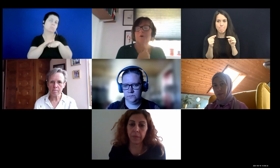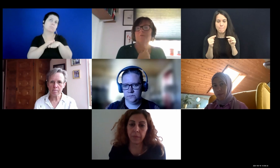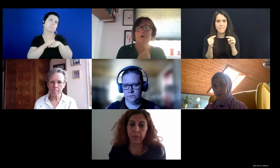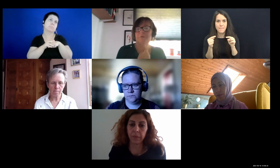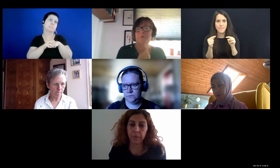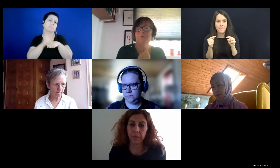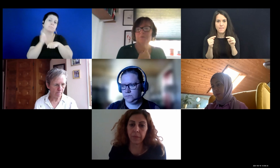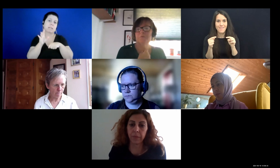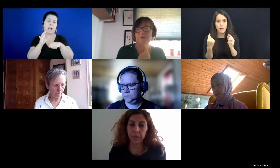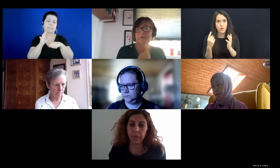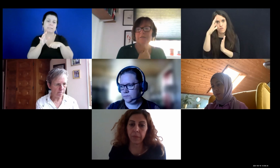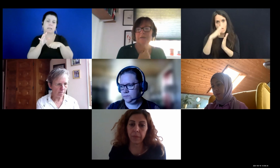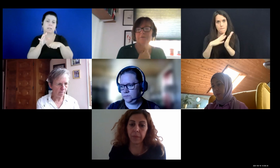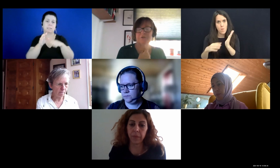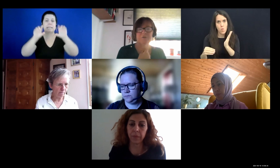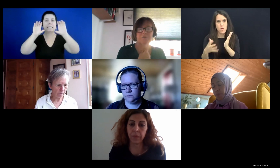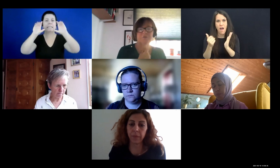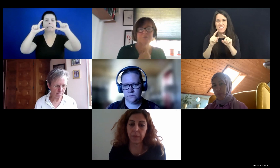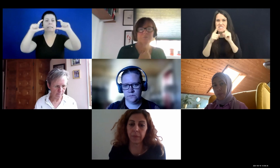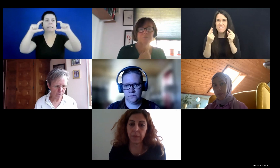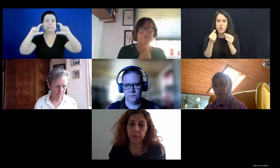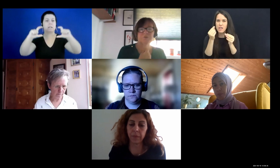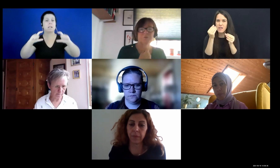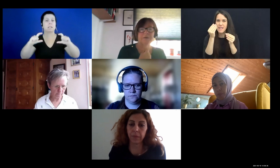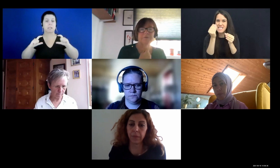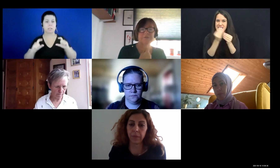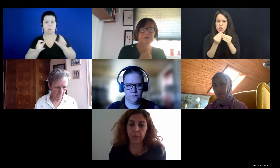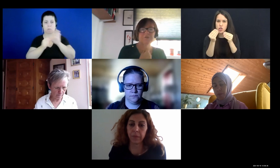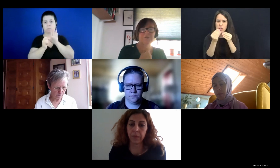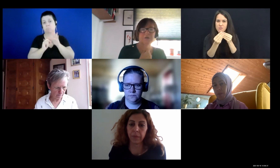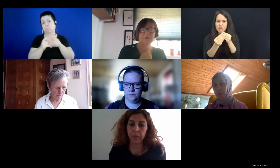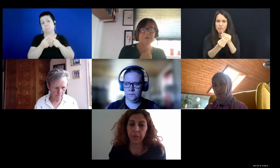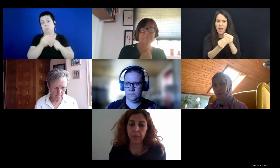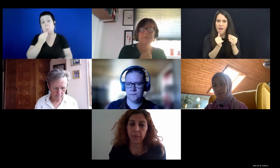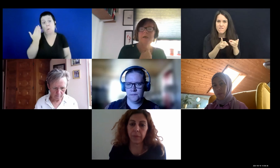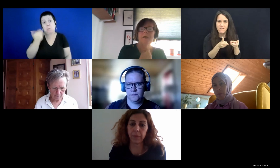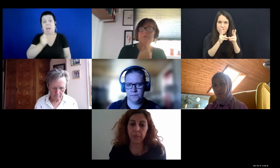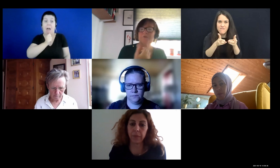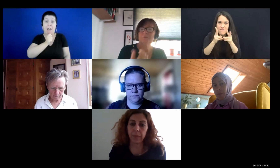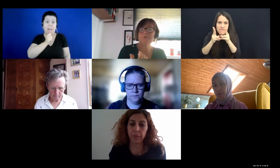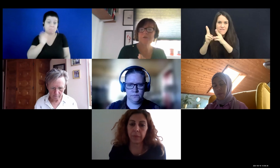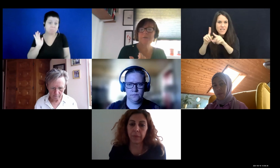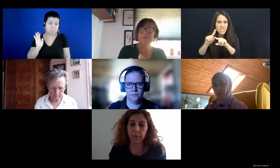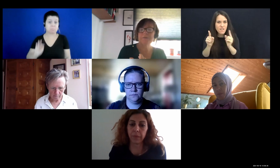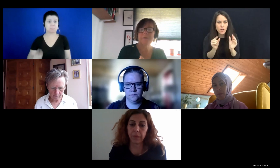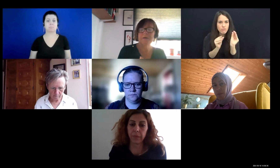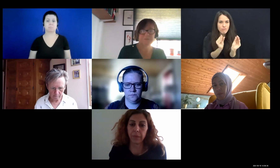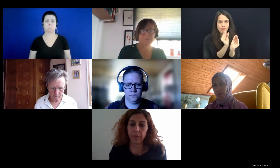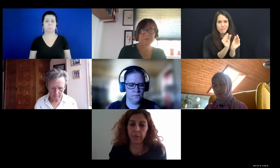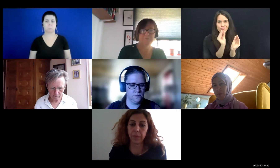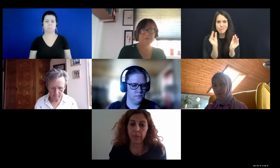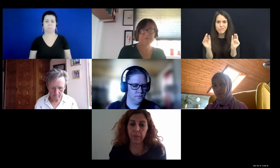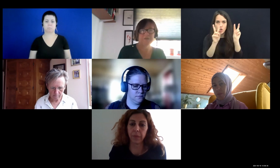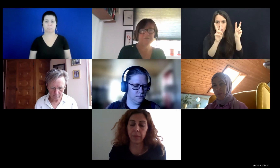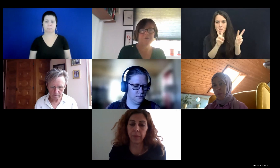of our report, which we really didn't have a chance to talk about as such earlier. There was a question I picked up